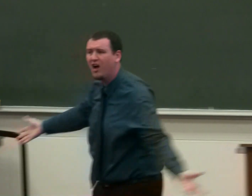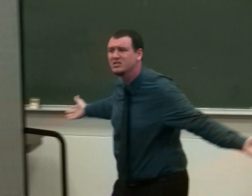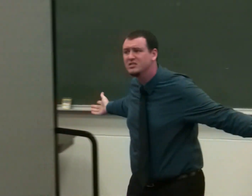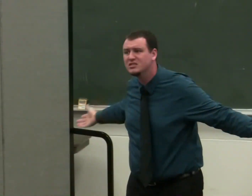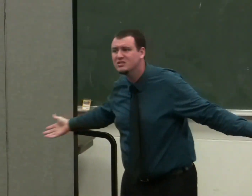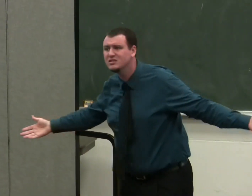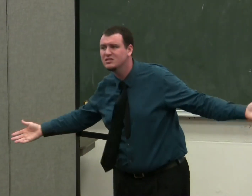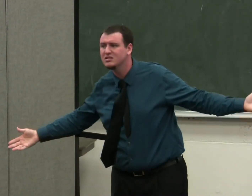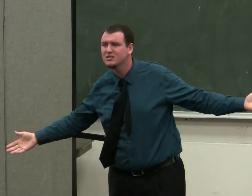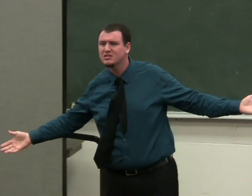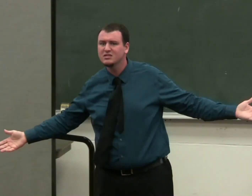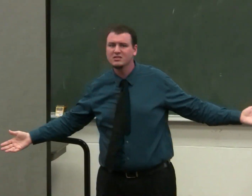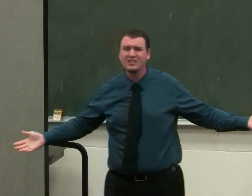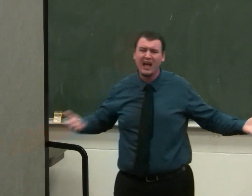And the world is lost.